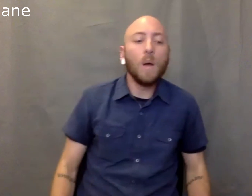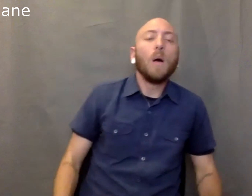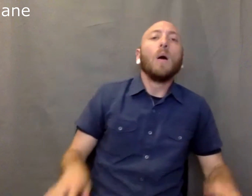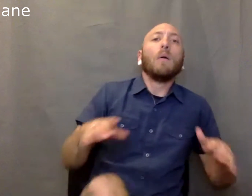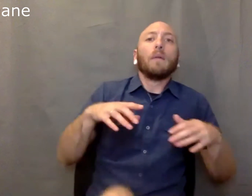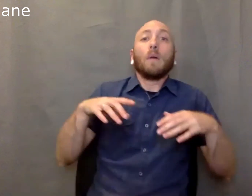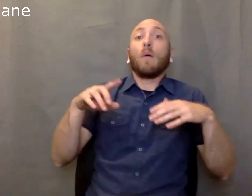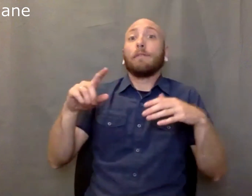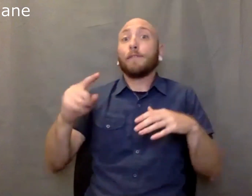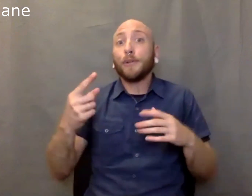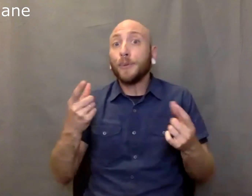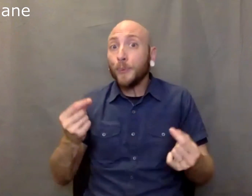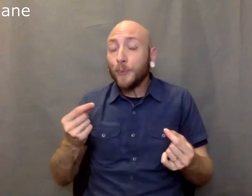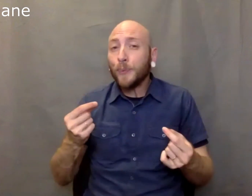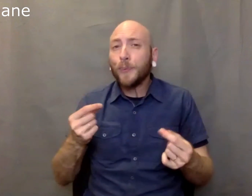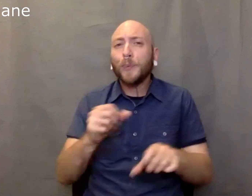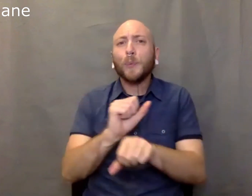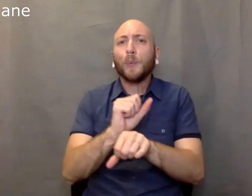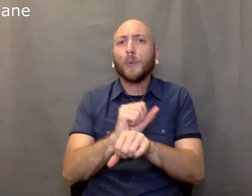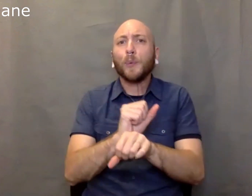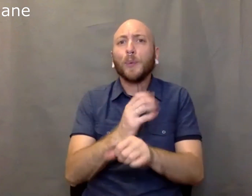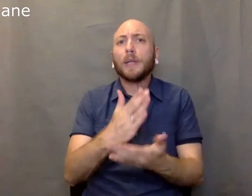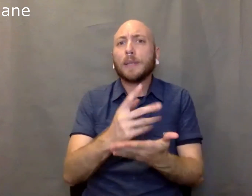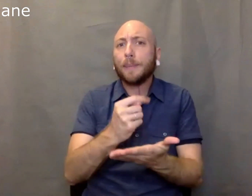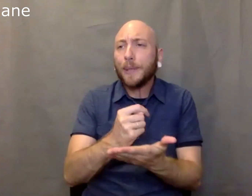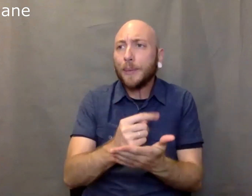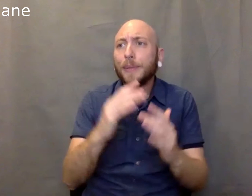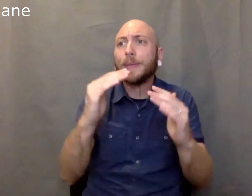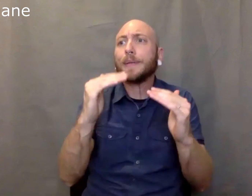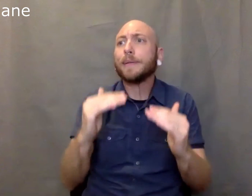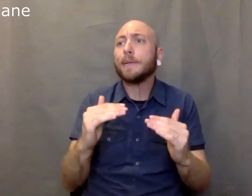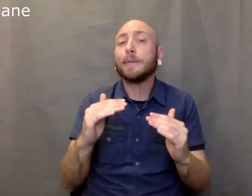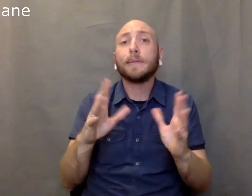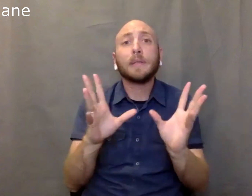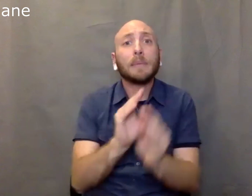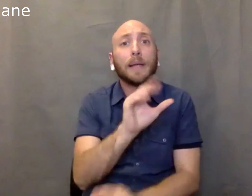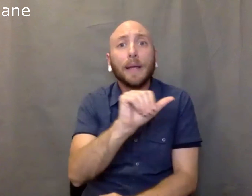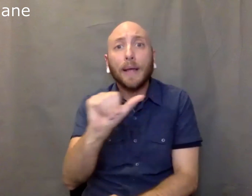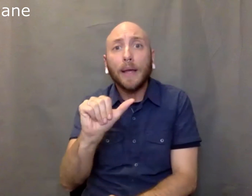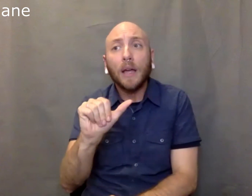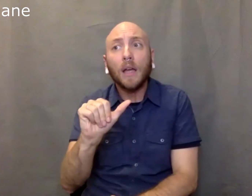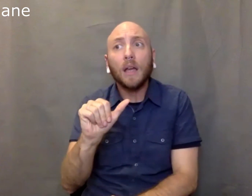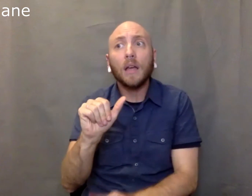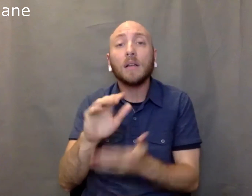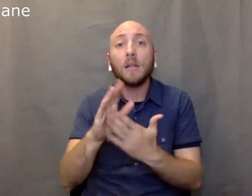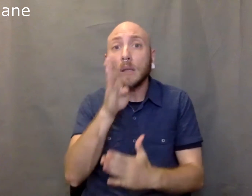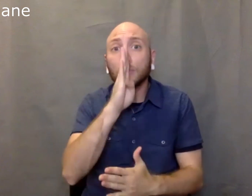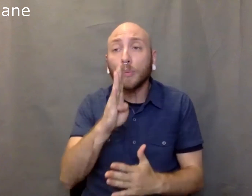and then I went to some meetings, and then yeah, I got sober. I did my steps,